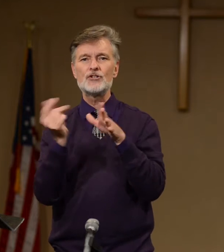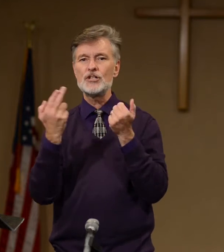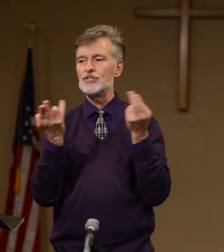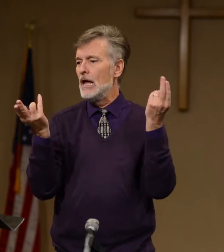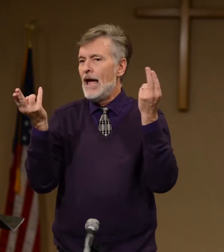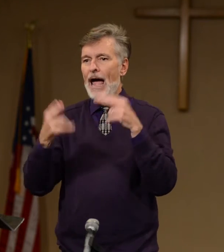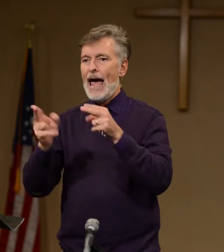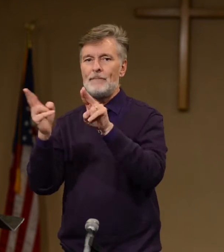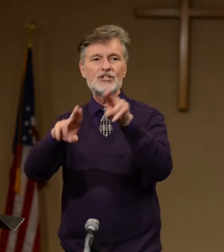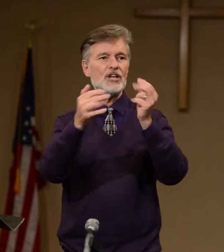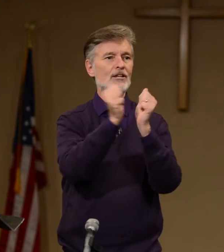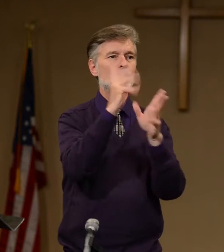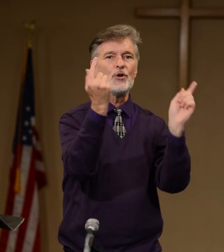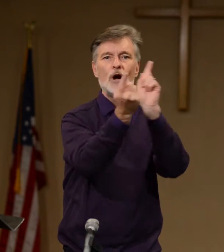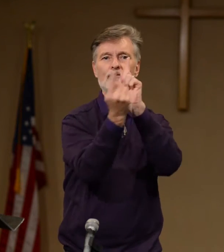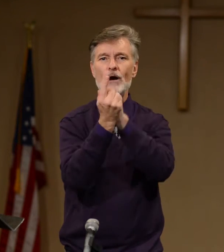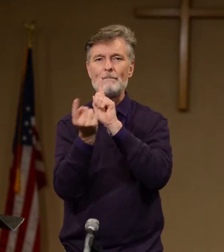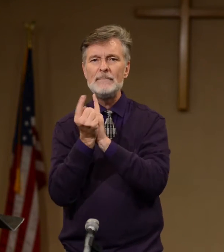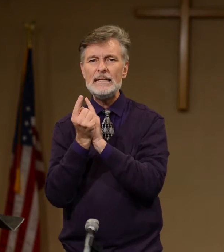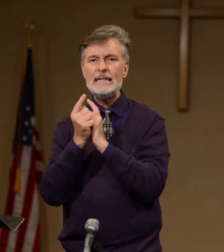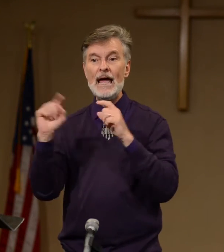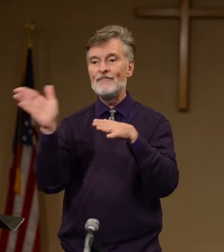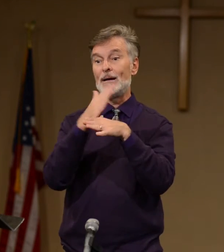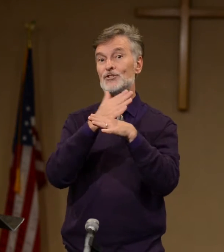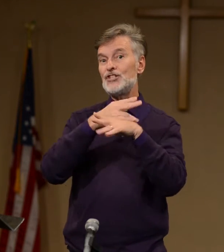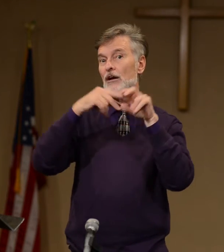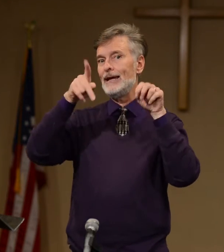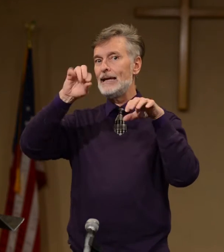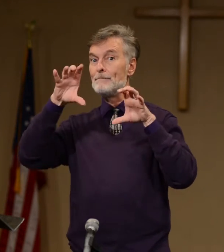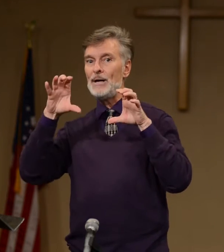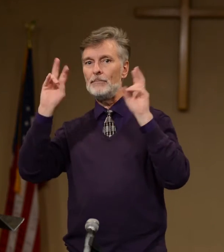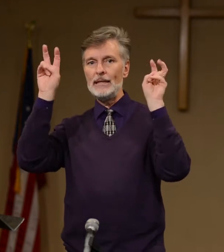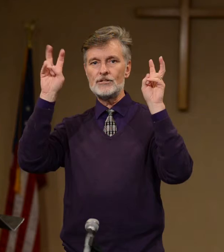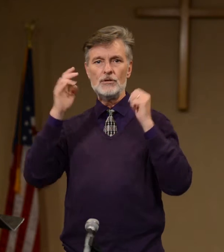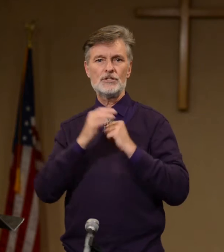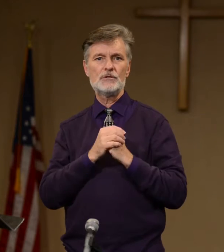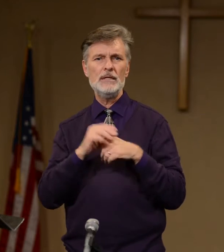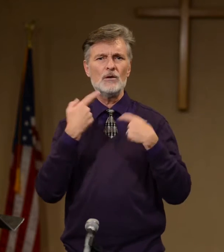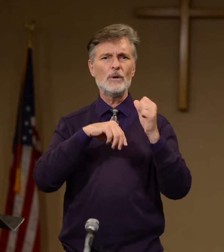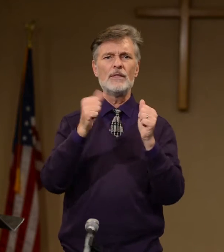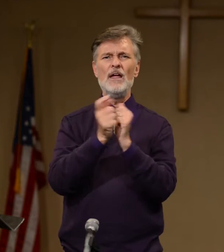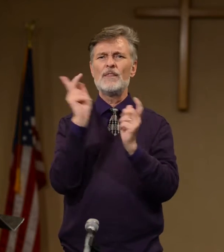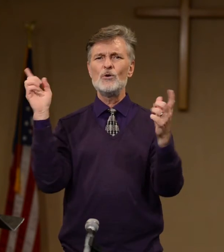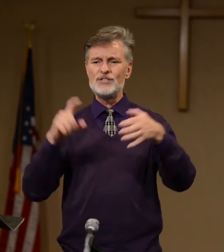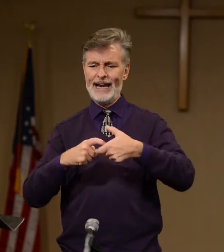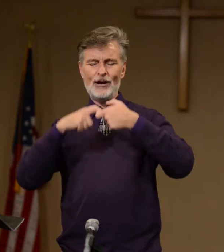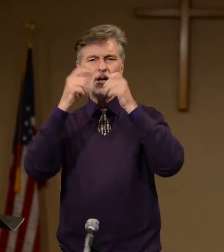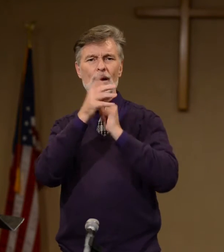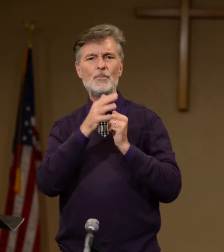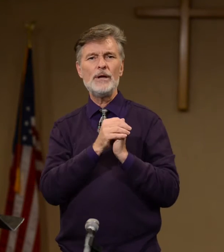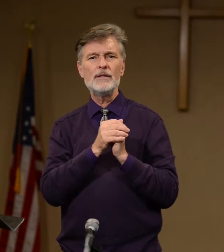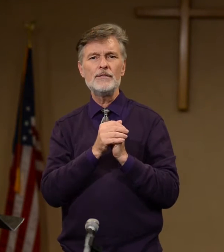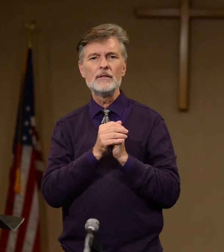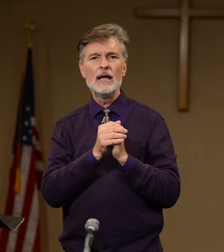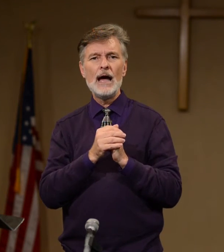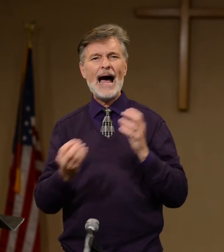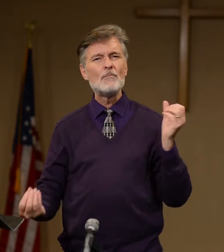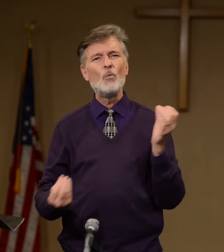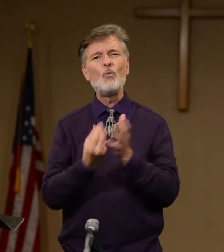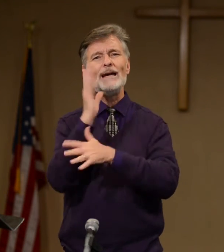just happen chance with whoever I'm meeting, if I'm sharing it in public, so to speak, with those that I hook up with, I'm